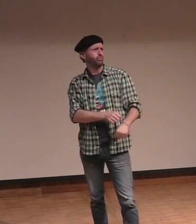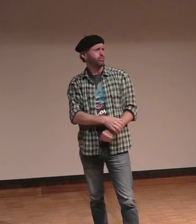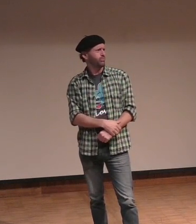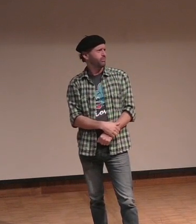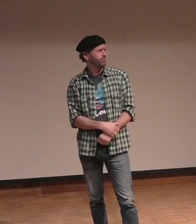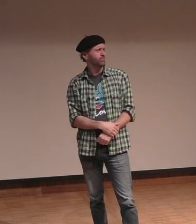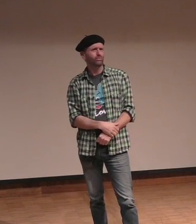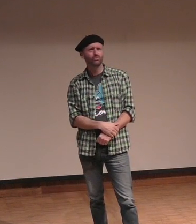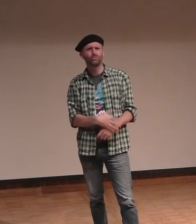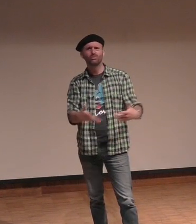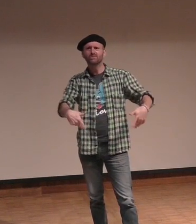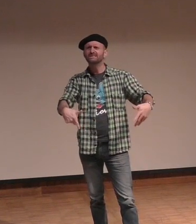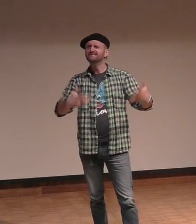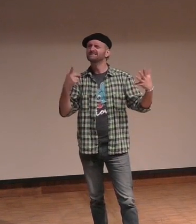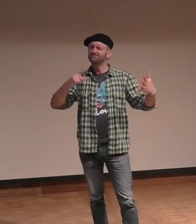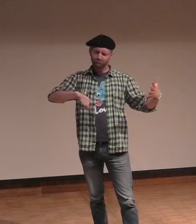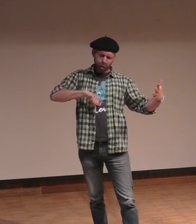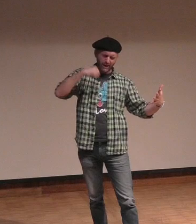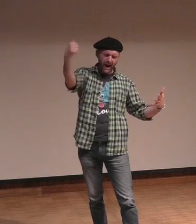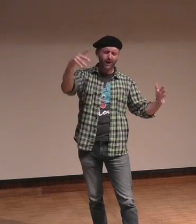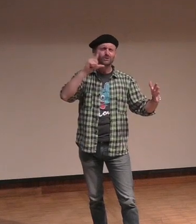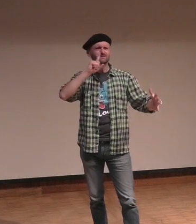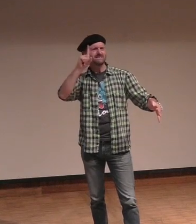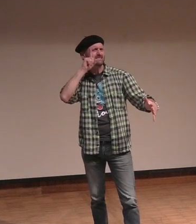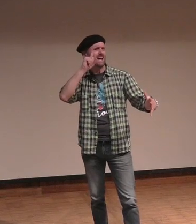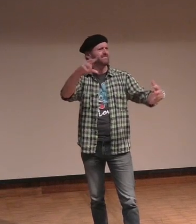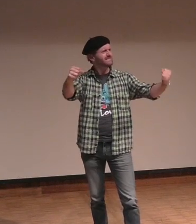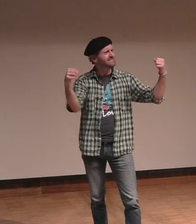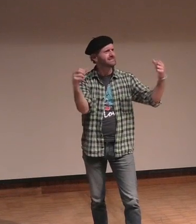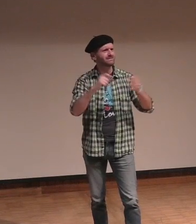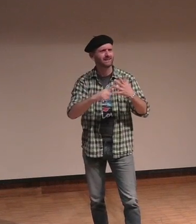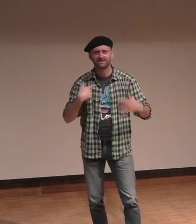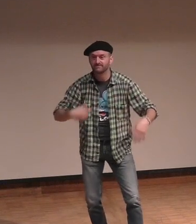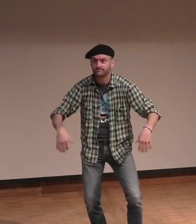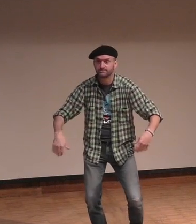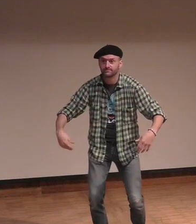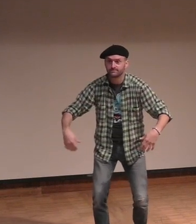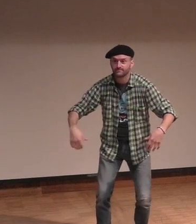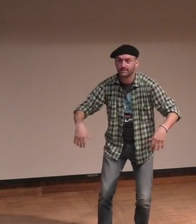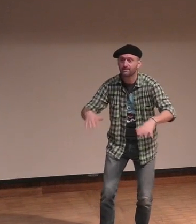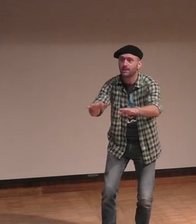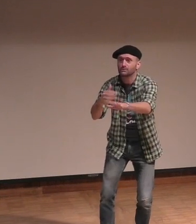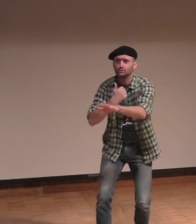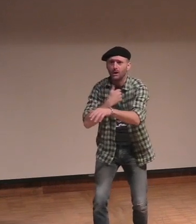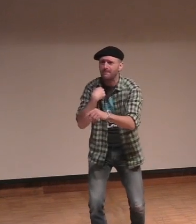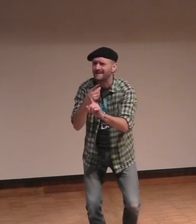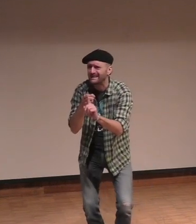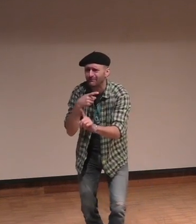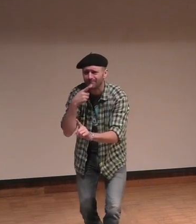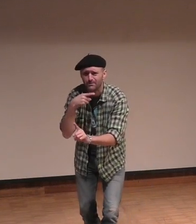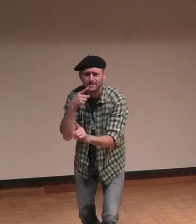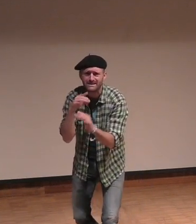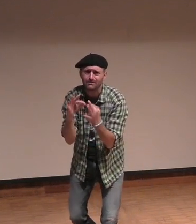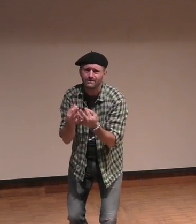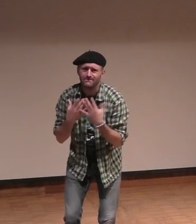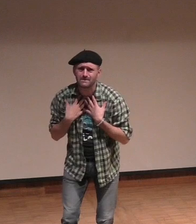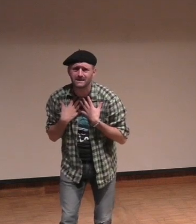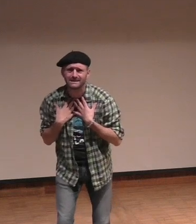for? Aren't you fluent? I'm proud to be deaf. This is a deaf school. And I was so nervous with everybody. I said, well, I'm from a